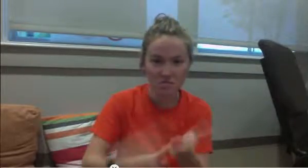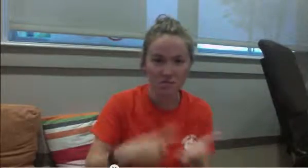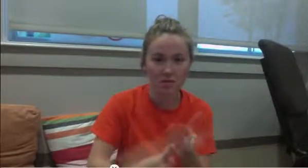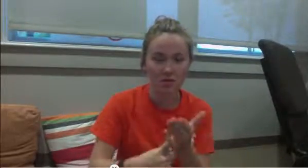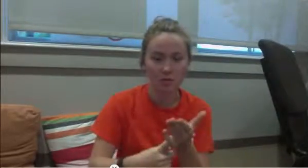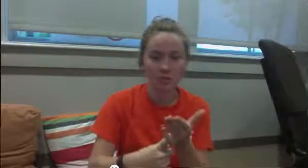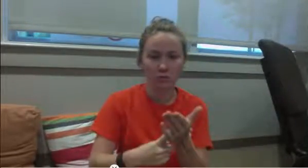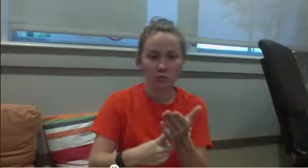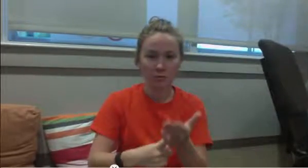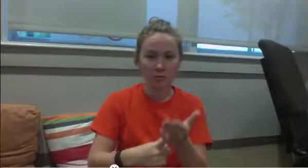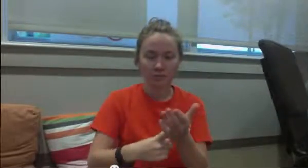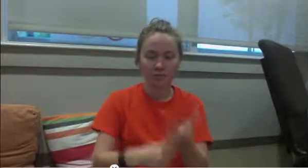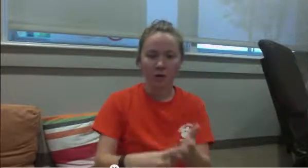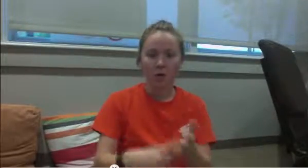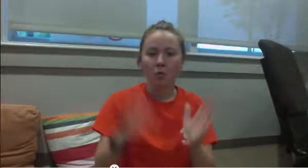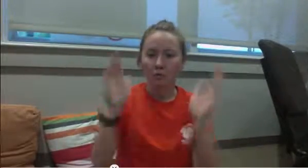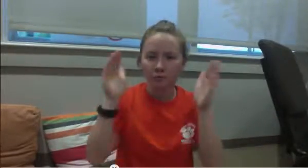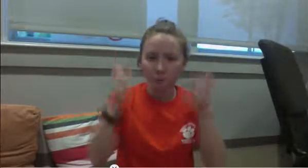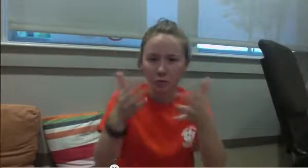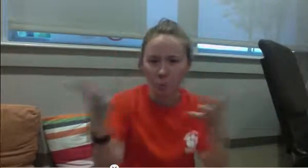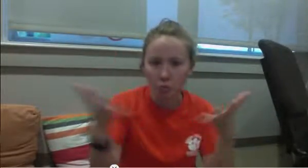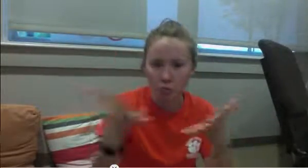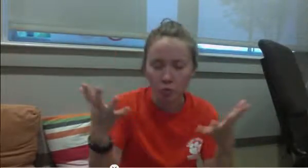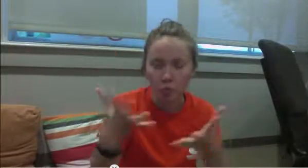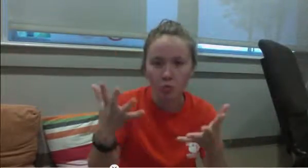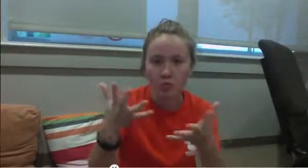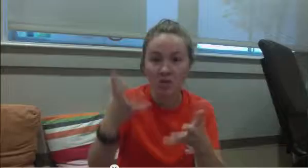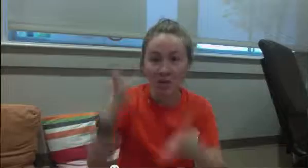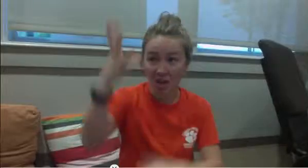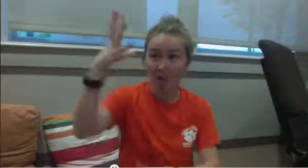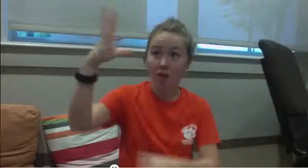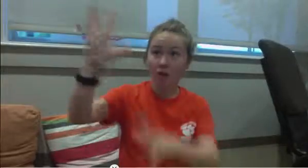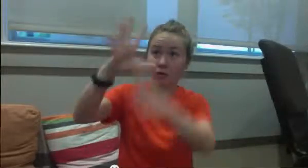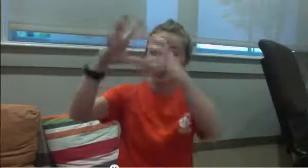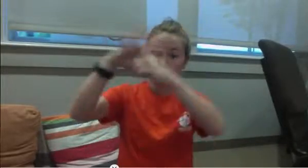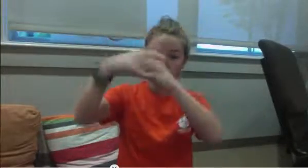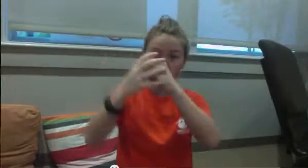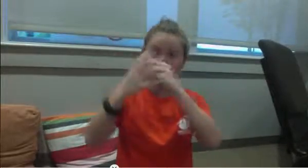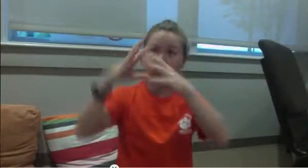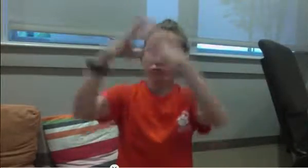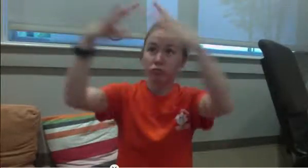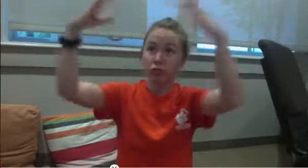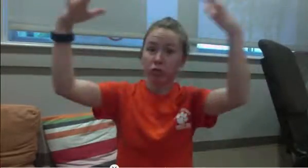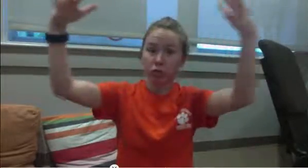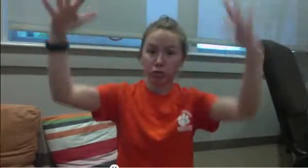Hello, my name is Rebecca, and I'd like to welcome you all to the science discussion today about